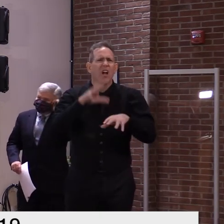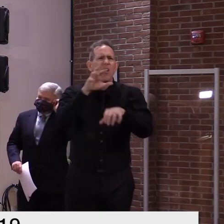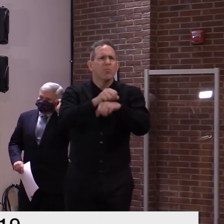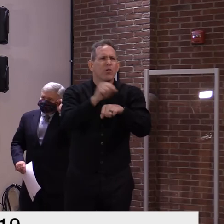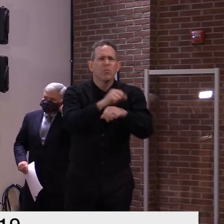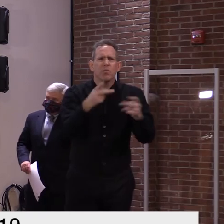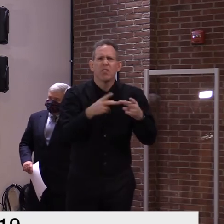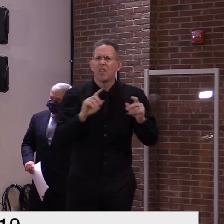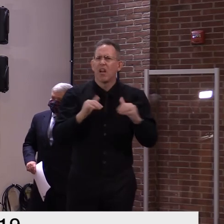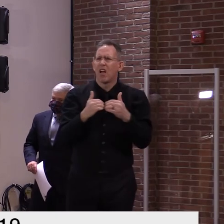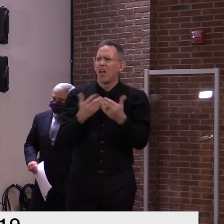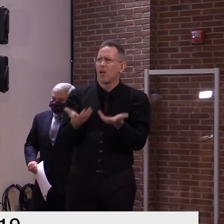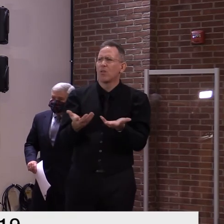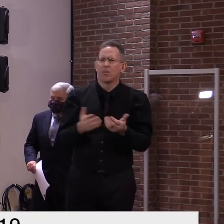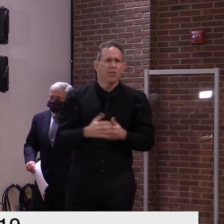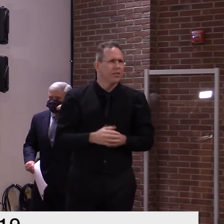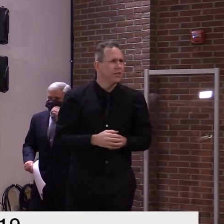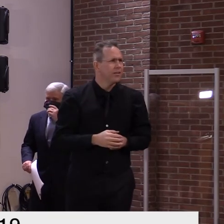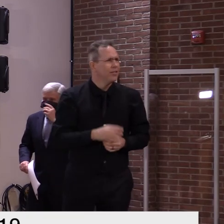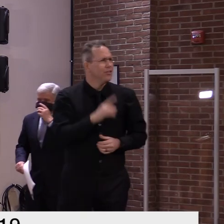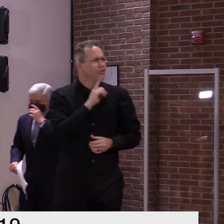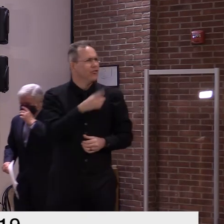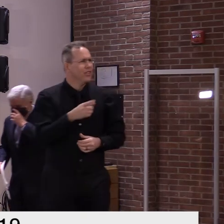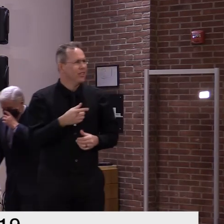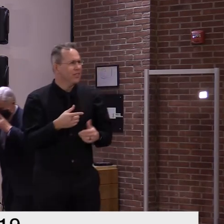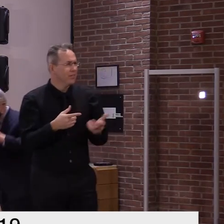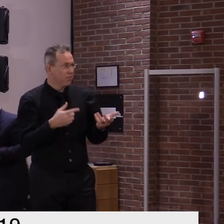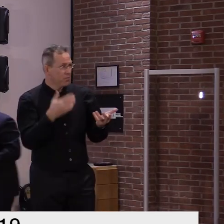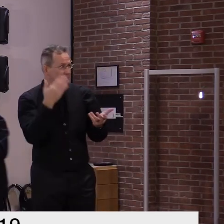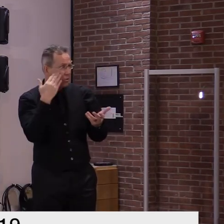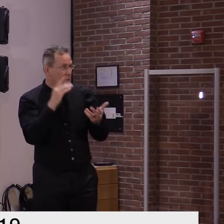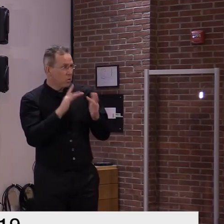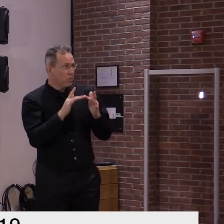I'm not sure that he knows about the one at Burr and Burton at this point. So.